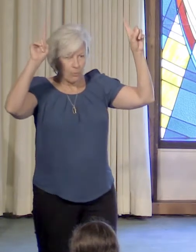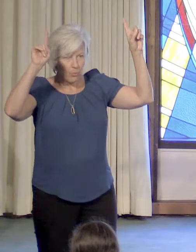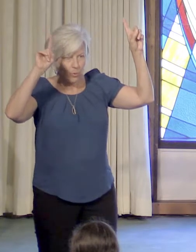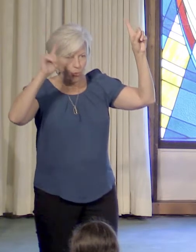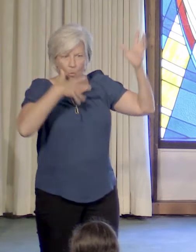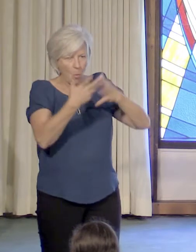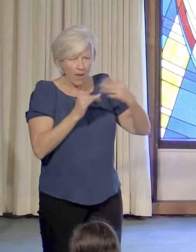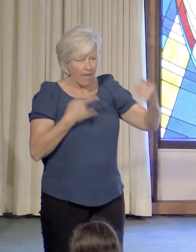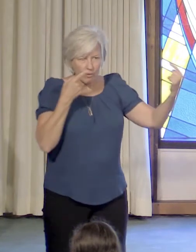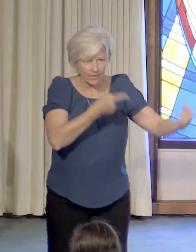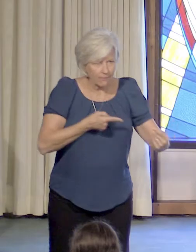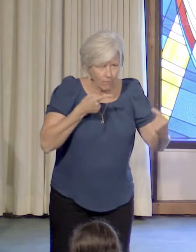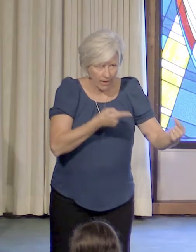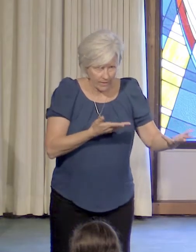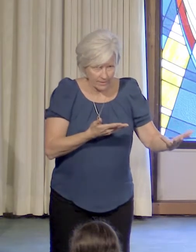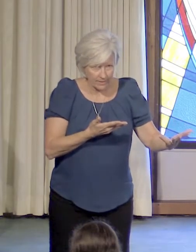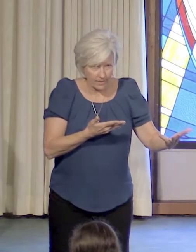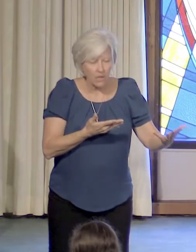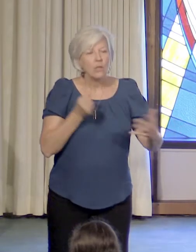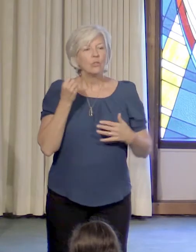So, as a church,